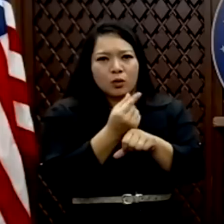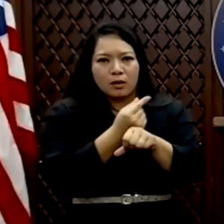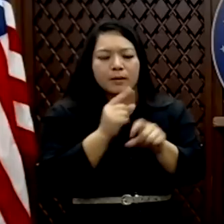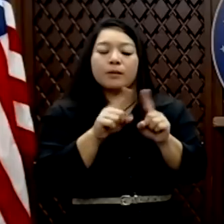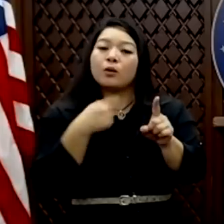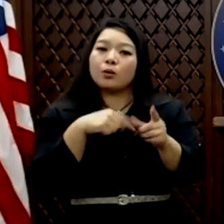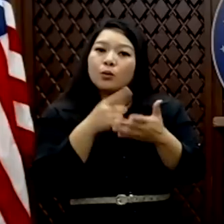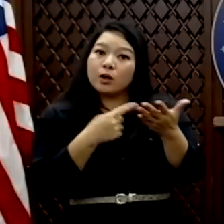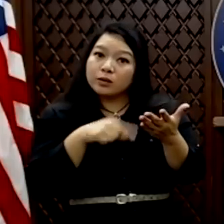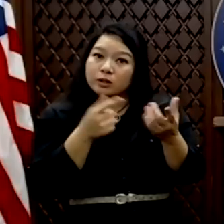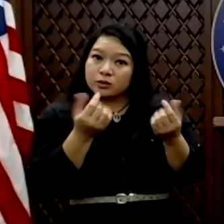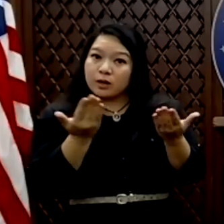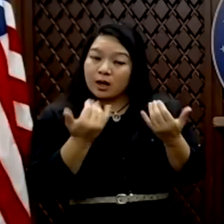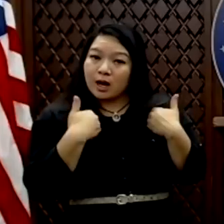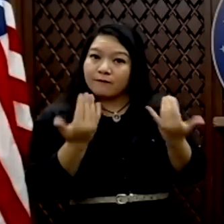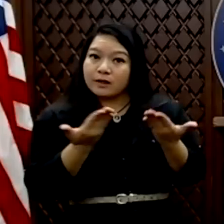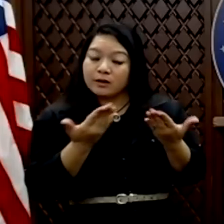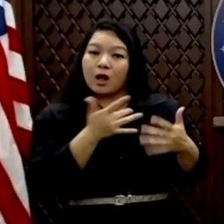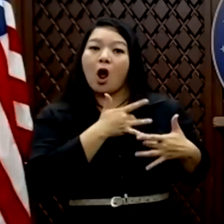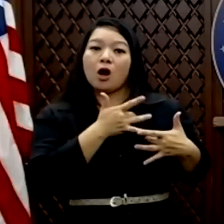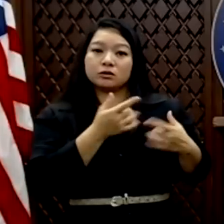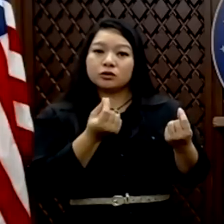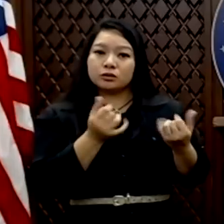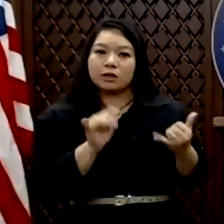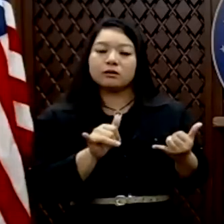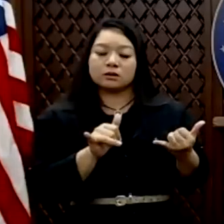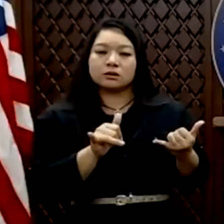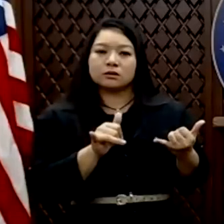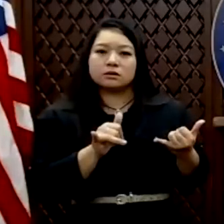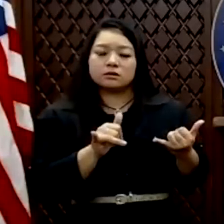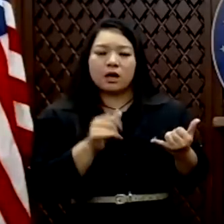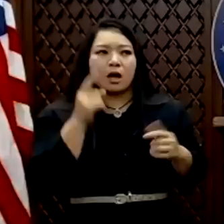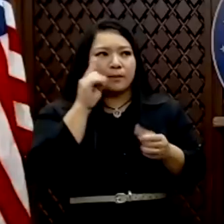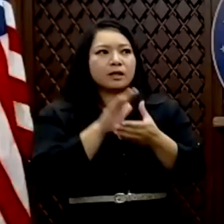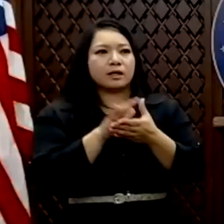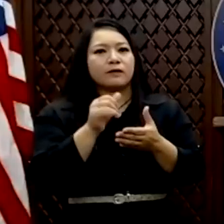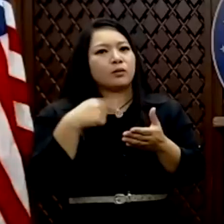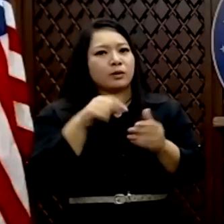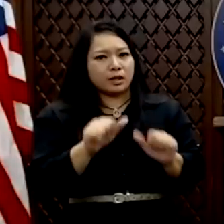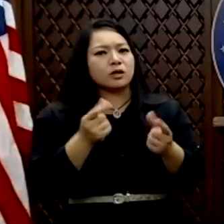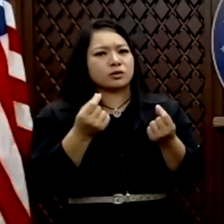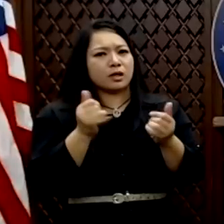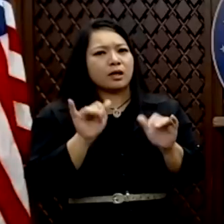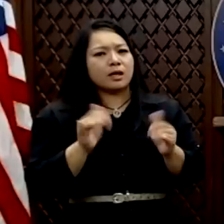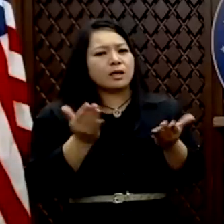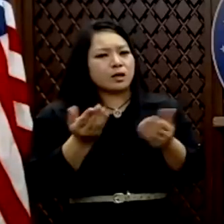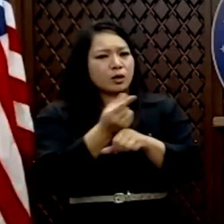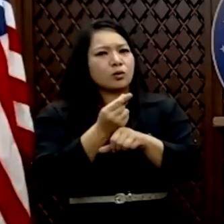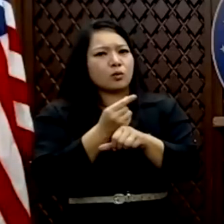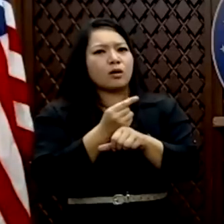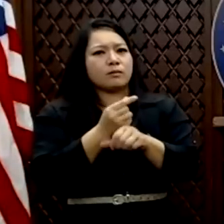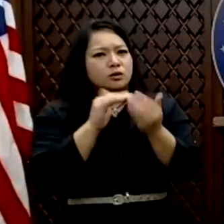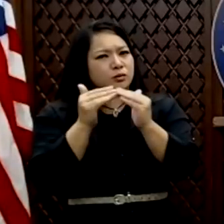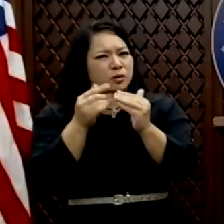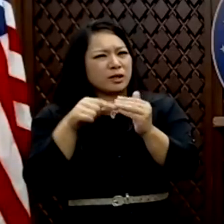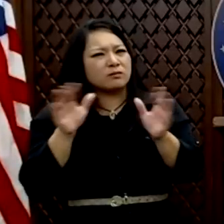do have is the heart to do it. And I really believe that we can do that here as a community, because we